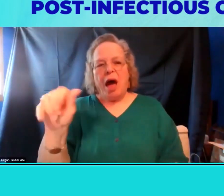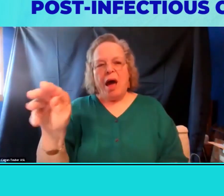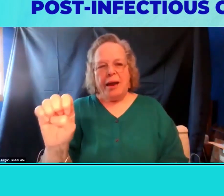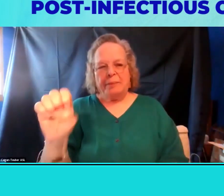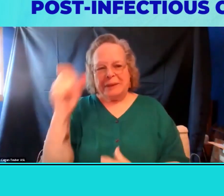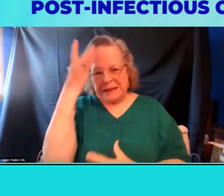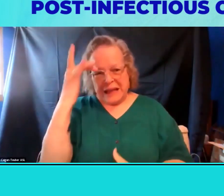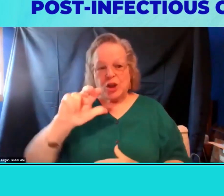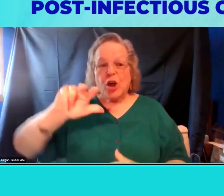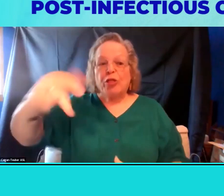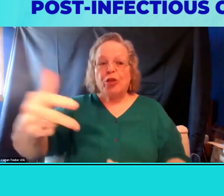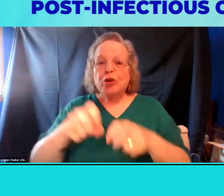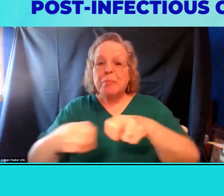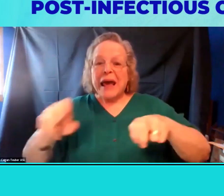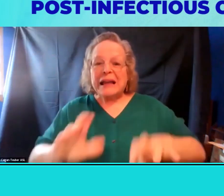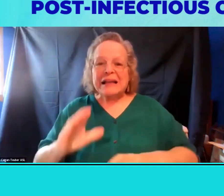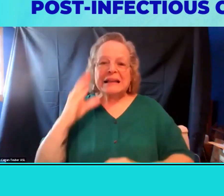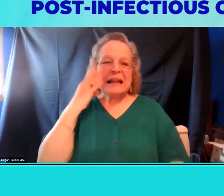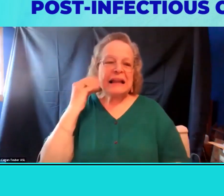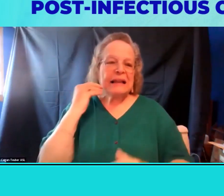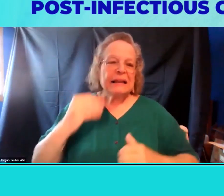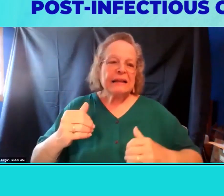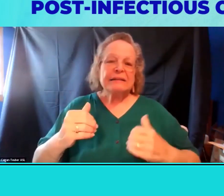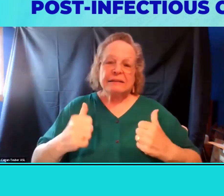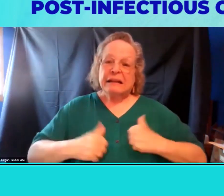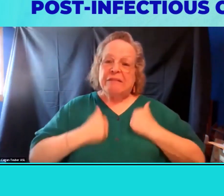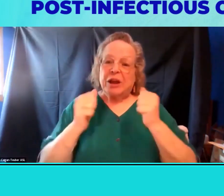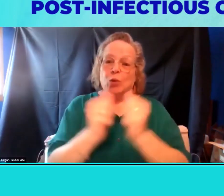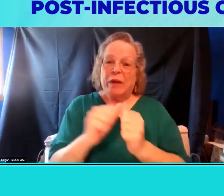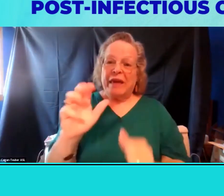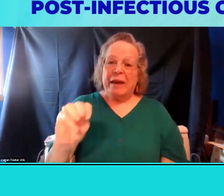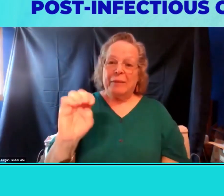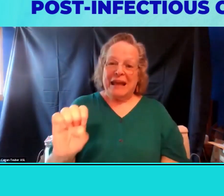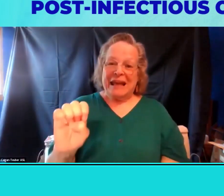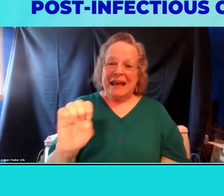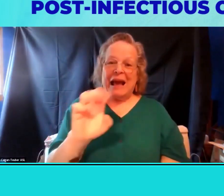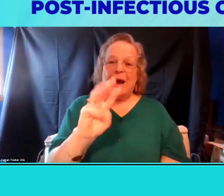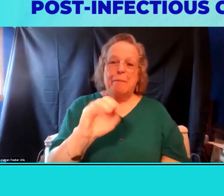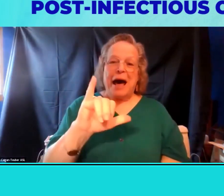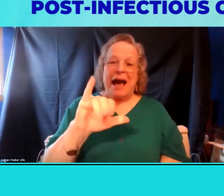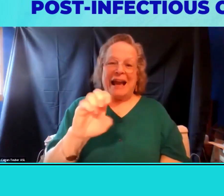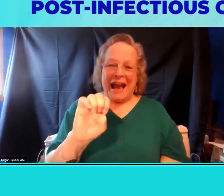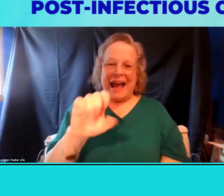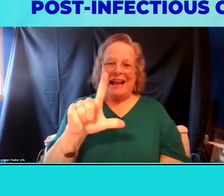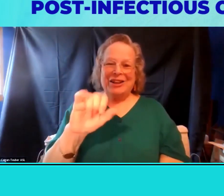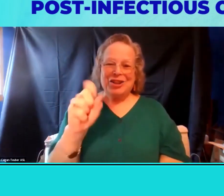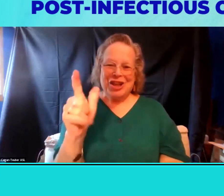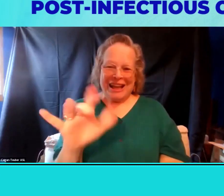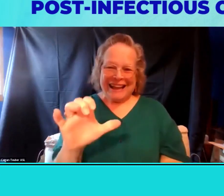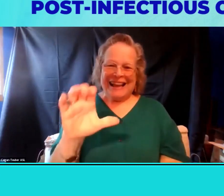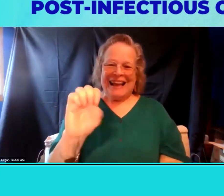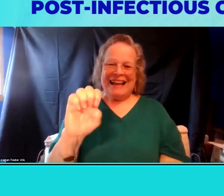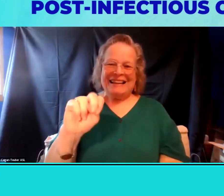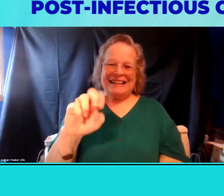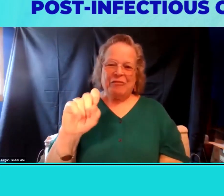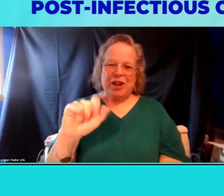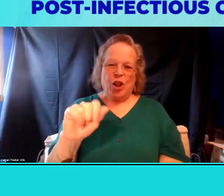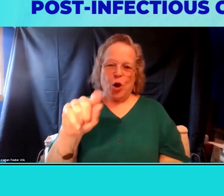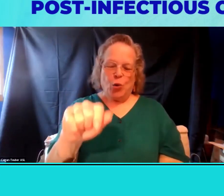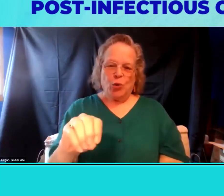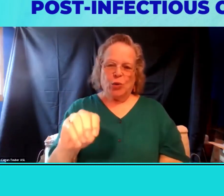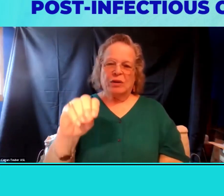panelist will discuss her experience living with ME/CFS. The full name is myalgic encephalomyelitis, chronic fatigue